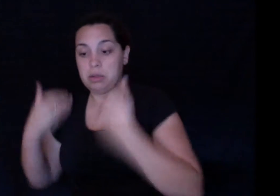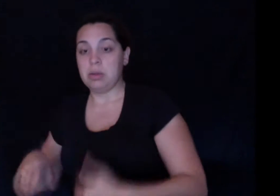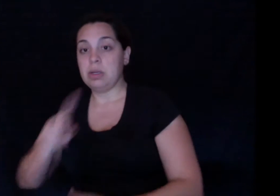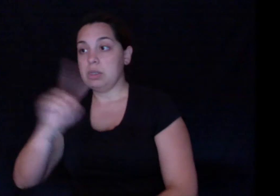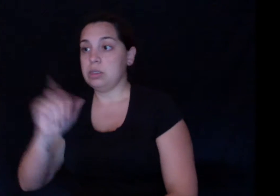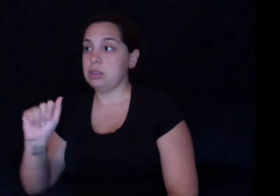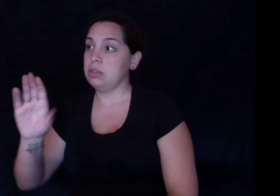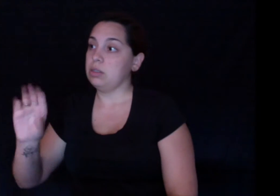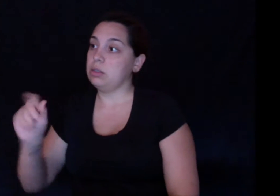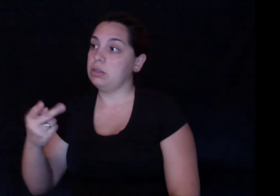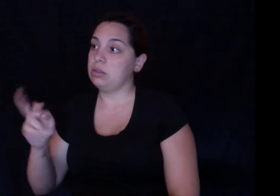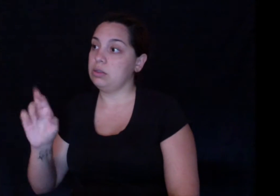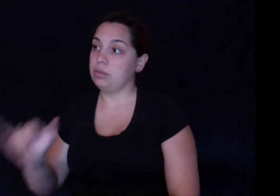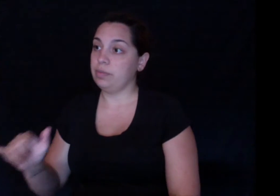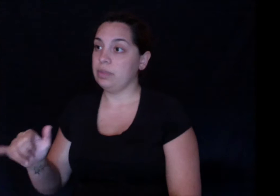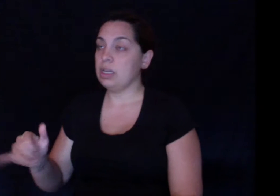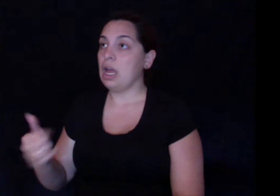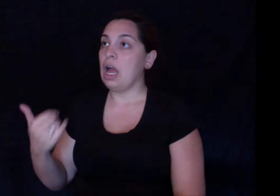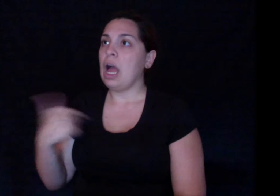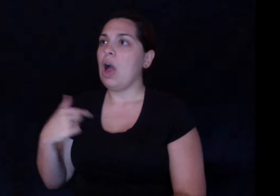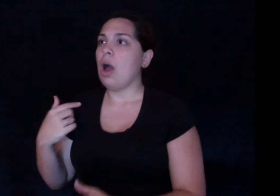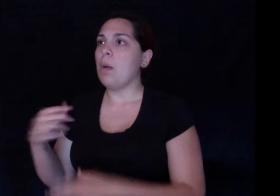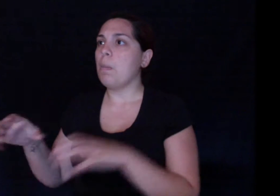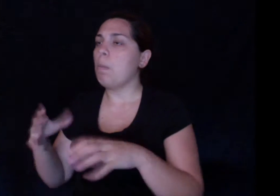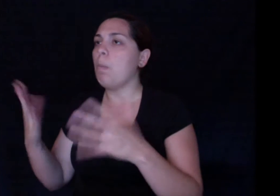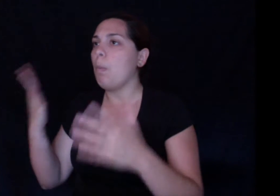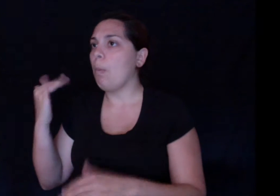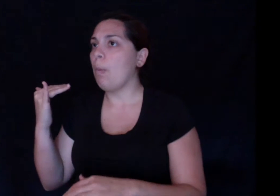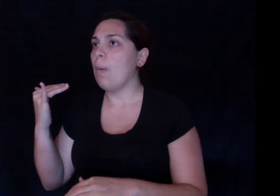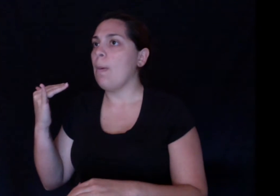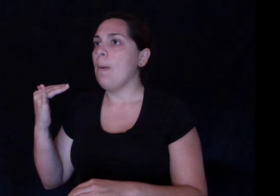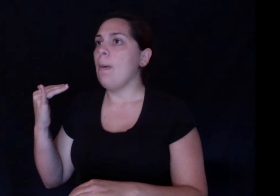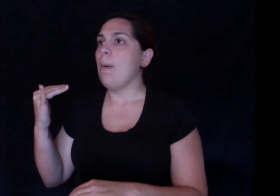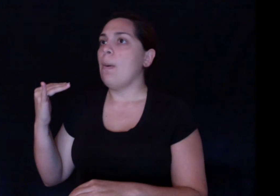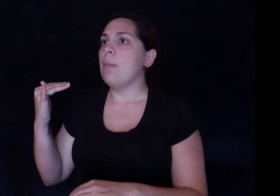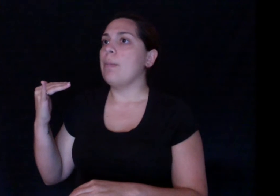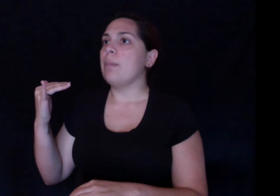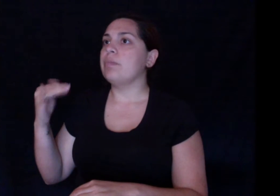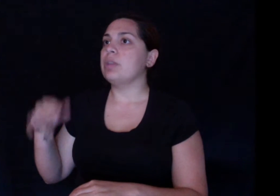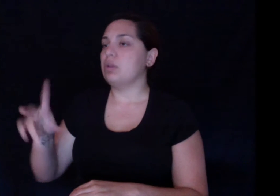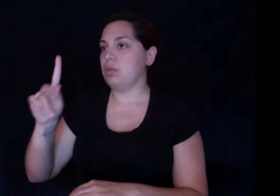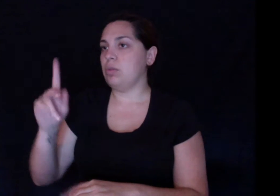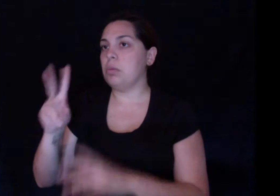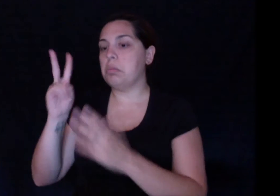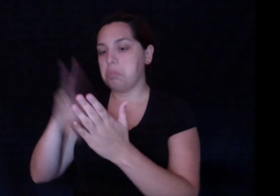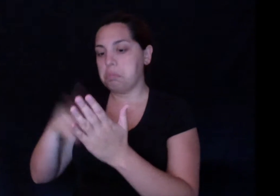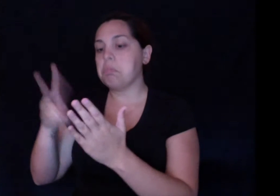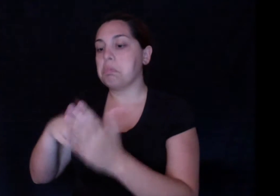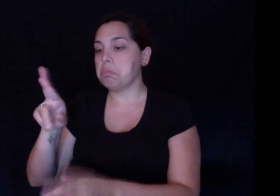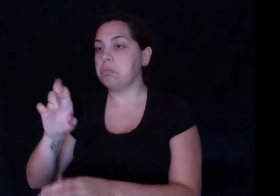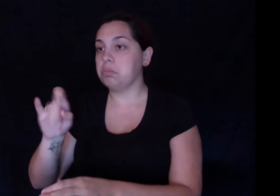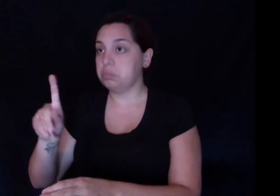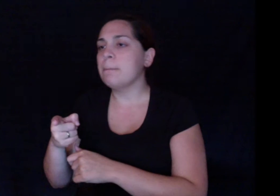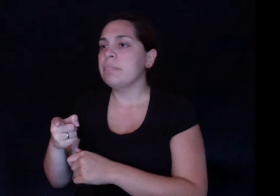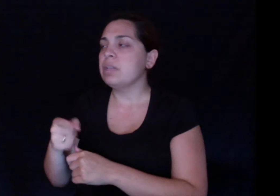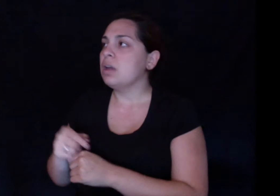absolutely do not need any money. You guys are crazy and you're just giving us too much money. Just stop. So I was like, oh man, that's really great that this